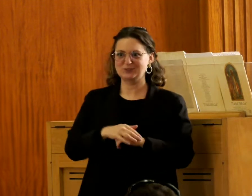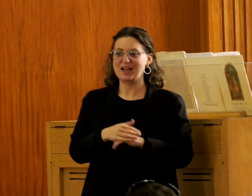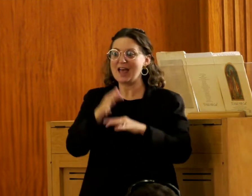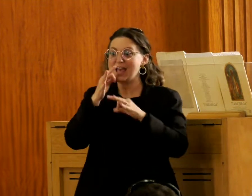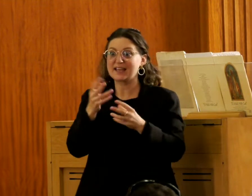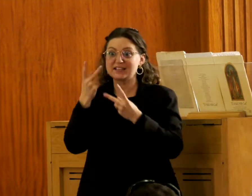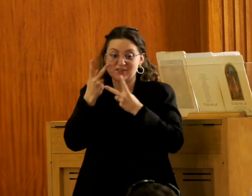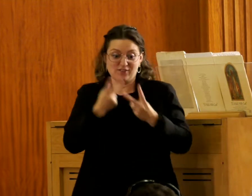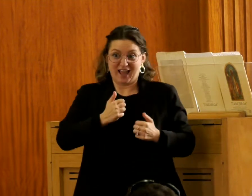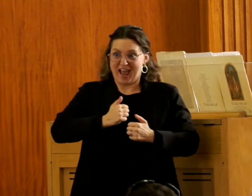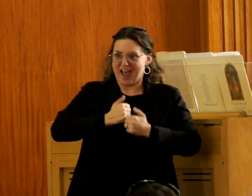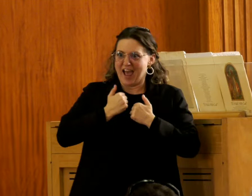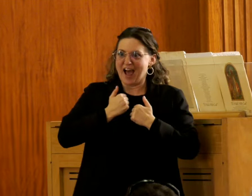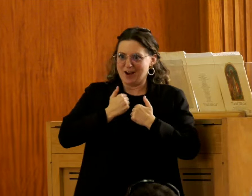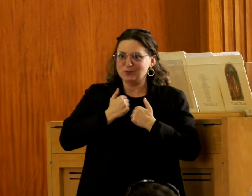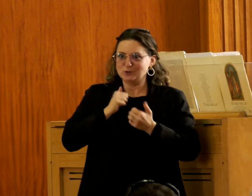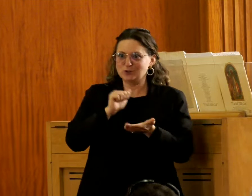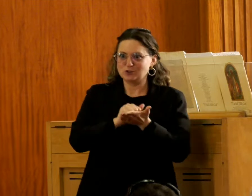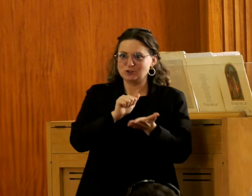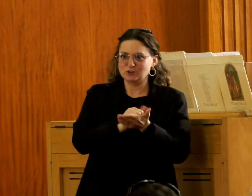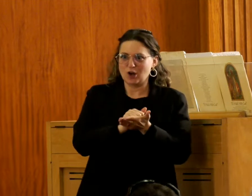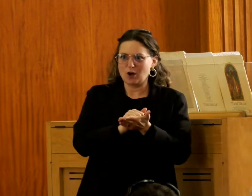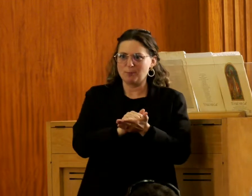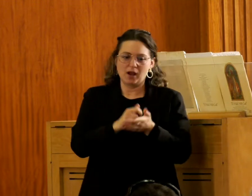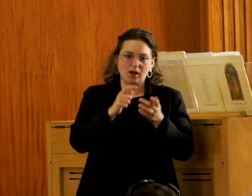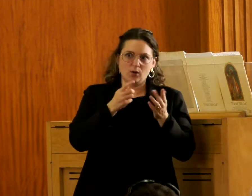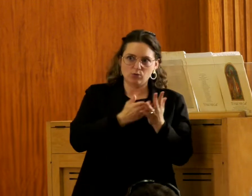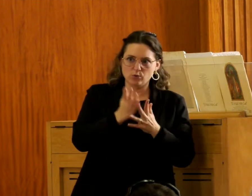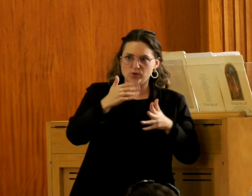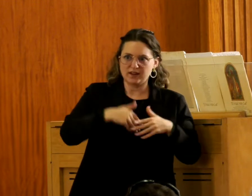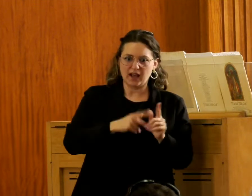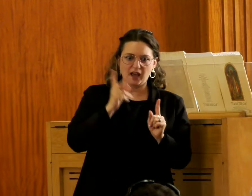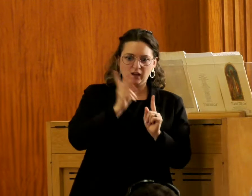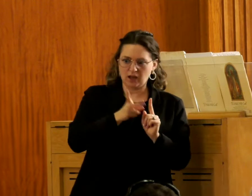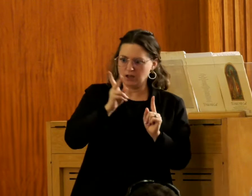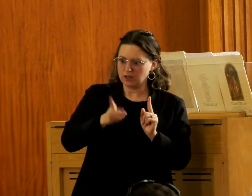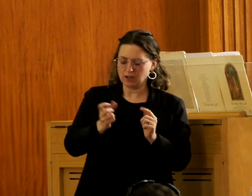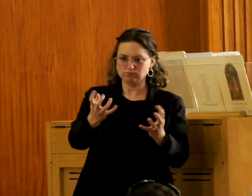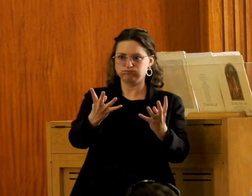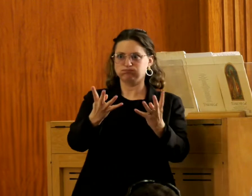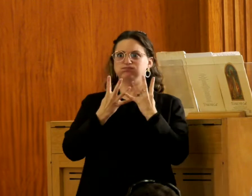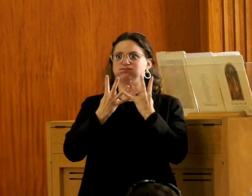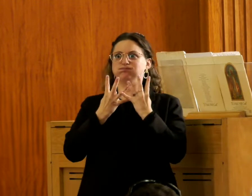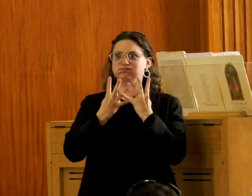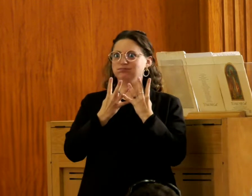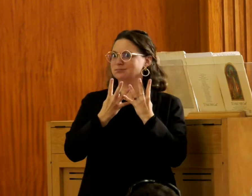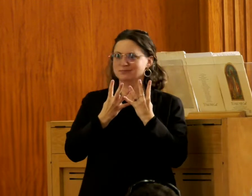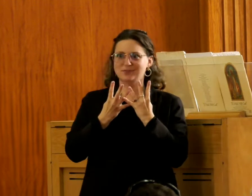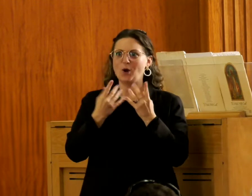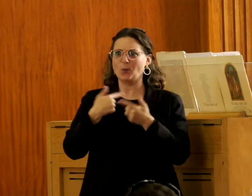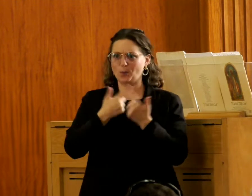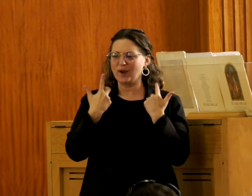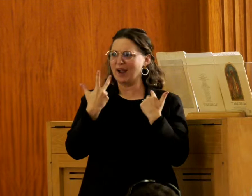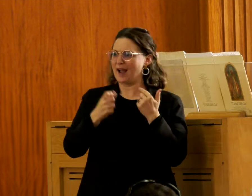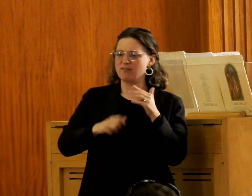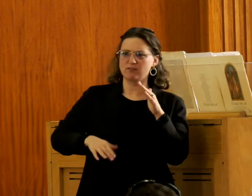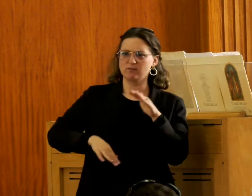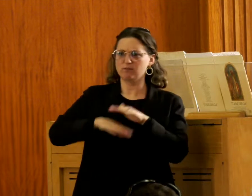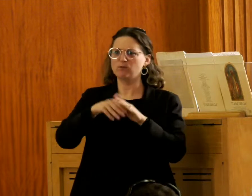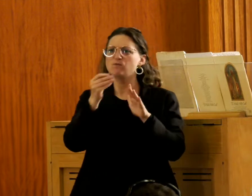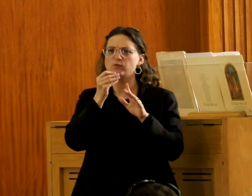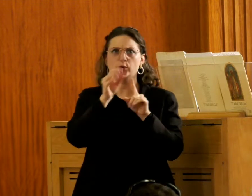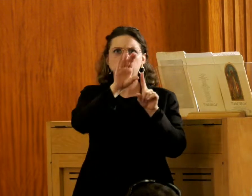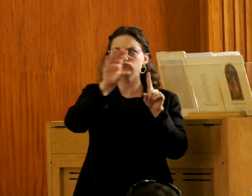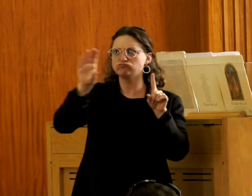school, morning tea, lunchtime, afternoon tea, and after school. The shop was a fully operational grocery shop,